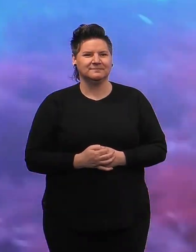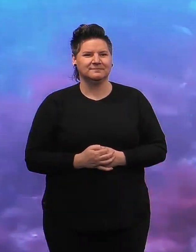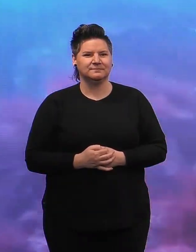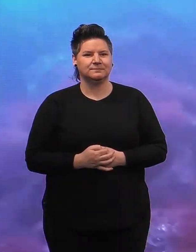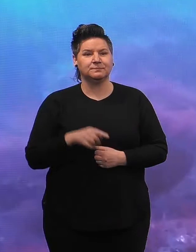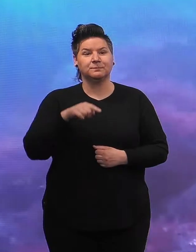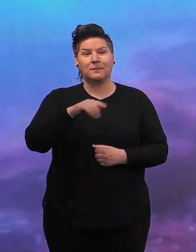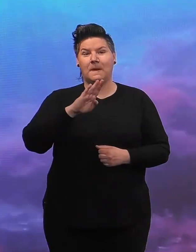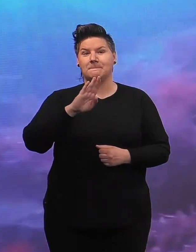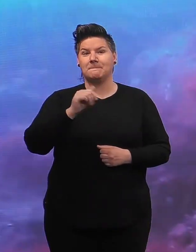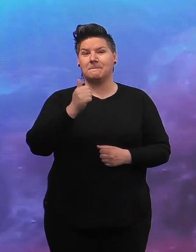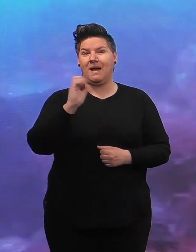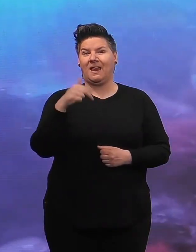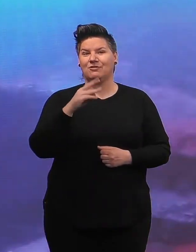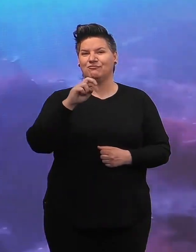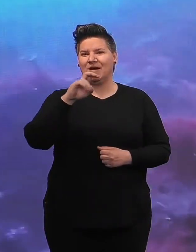Here's the ballan wrasse again.